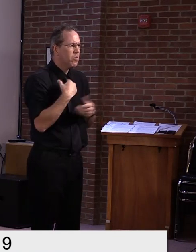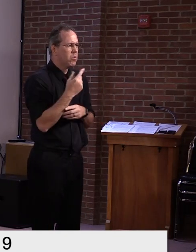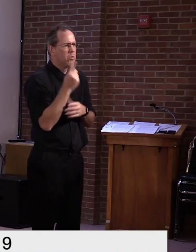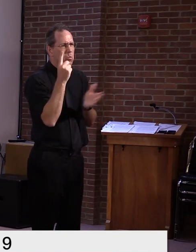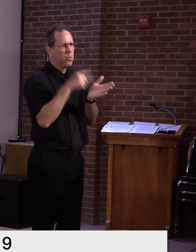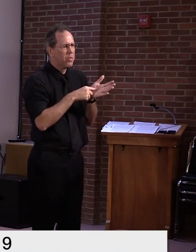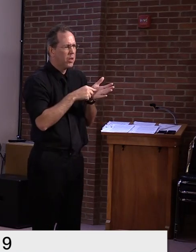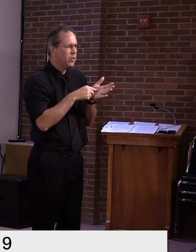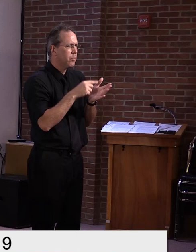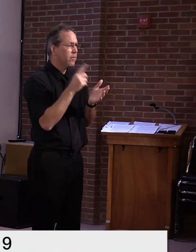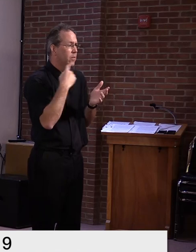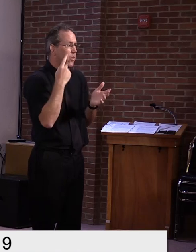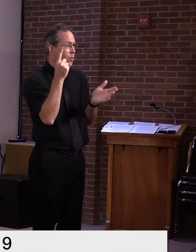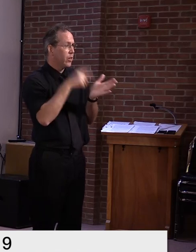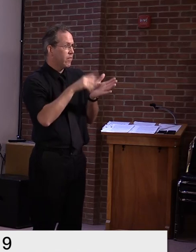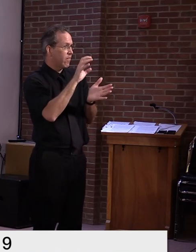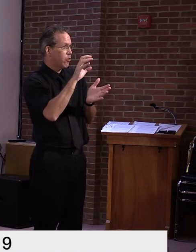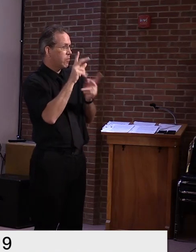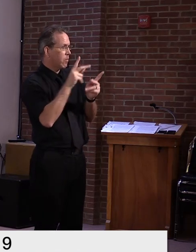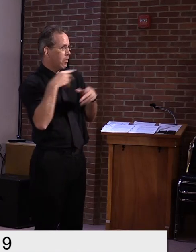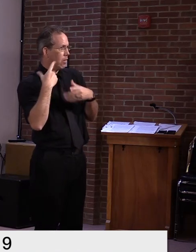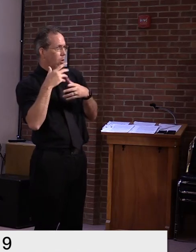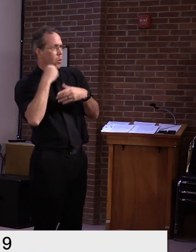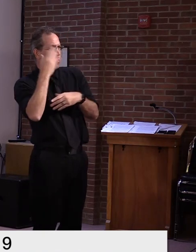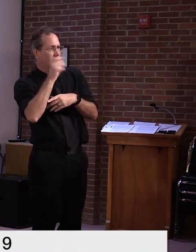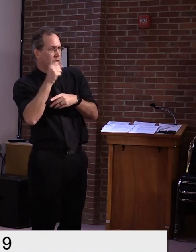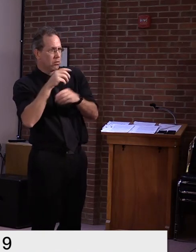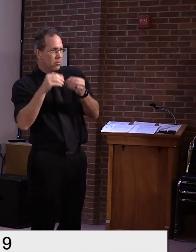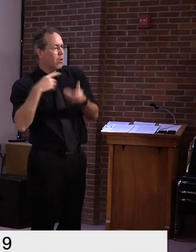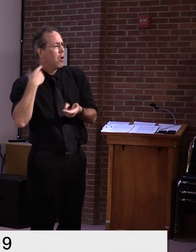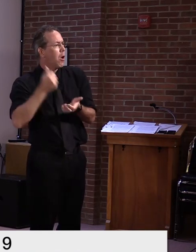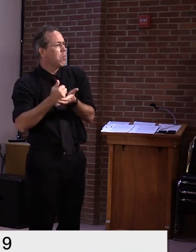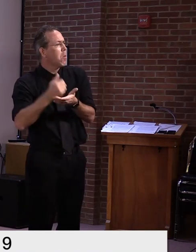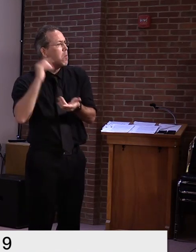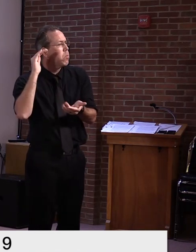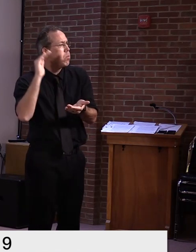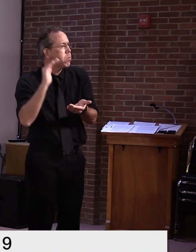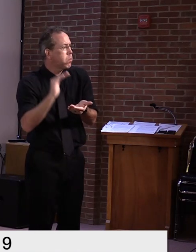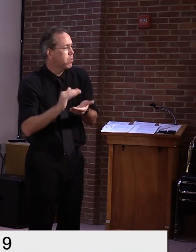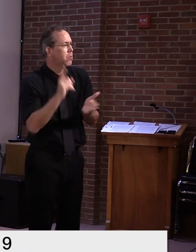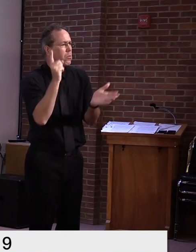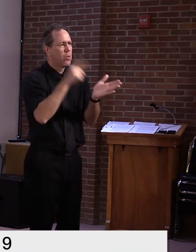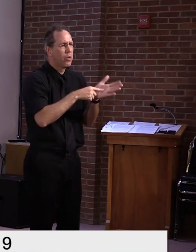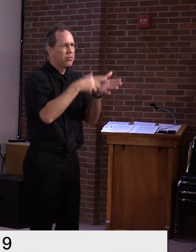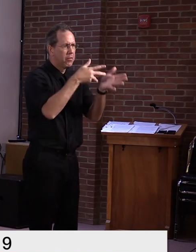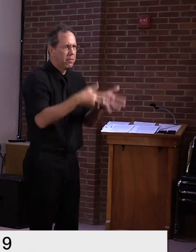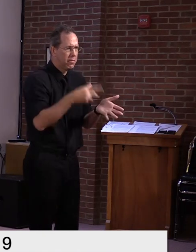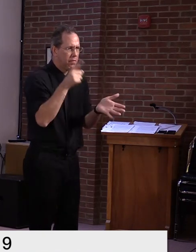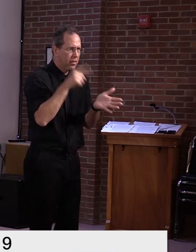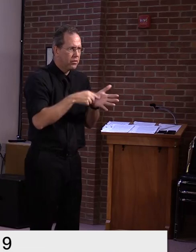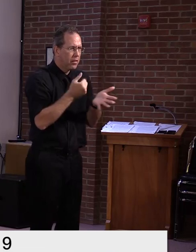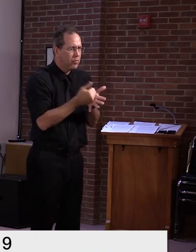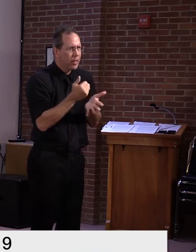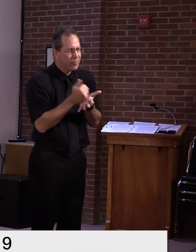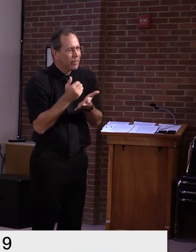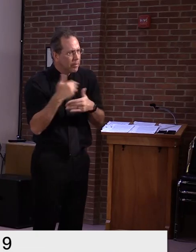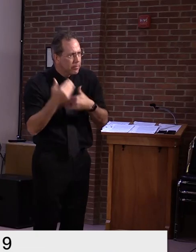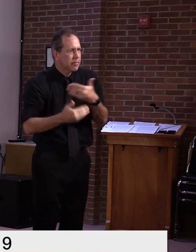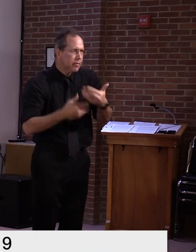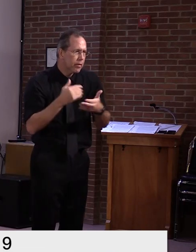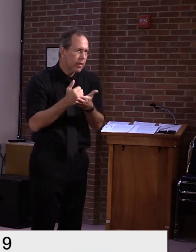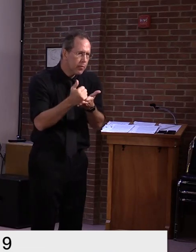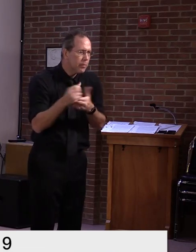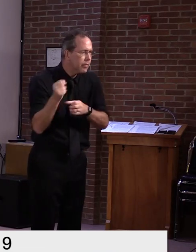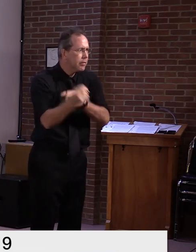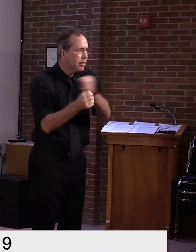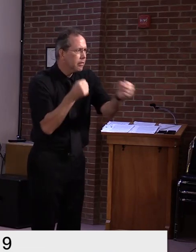of 1,500. We will continue that trend downward. Obviously, the hotel-motel program can't continue.